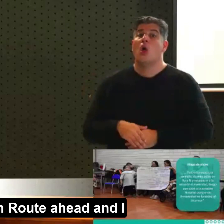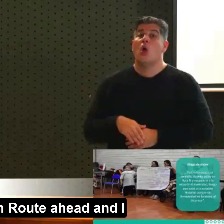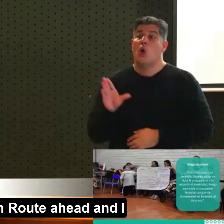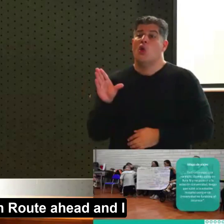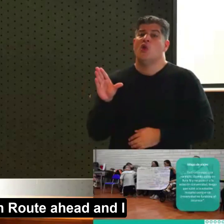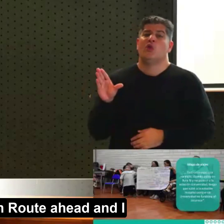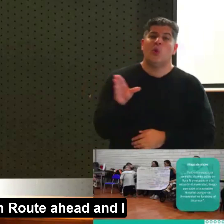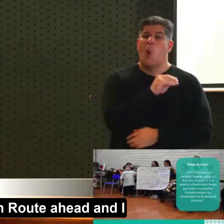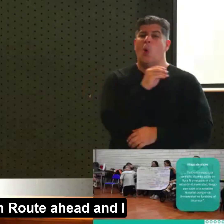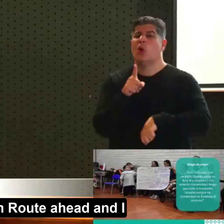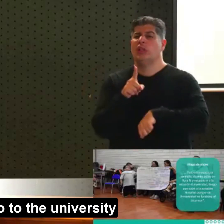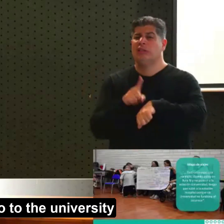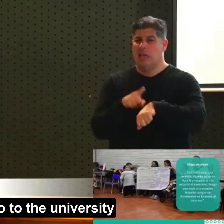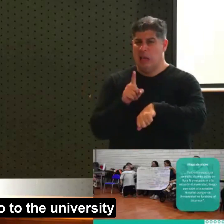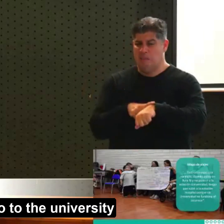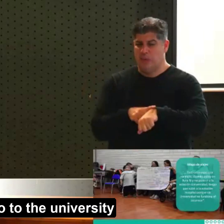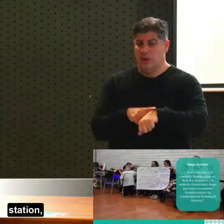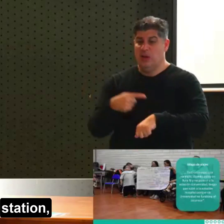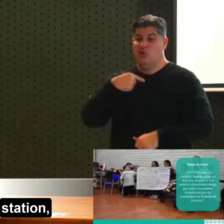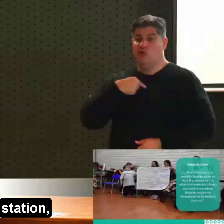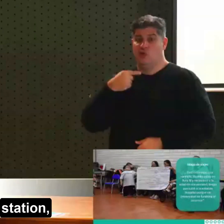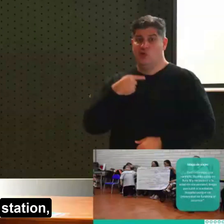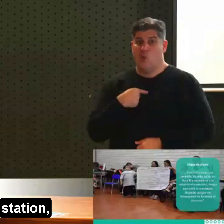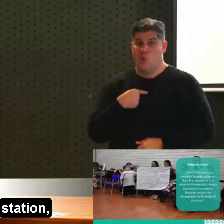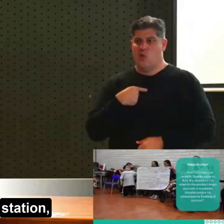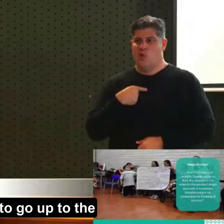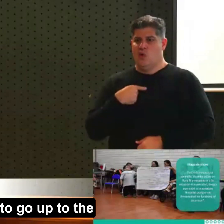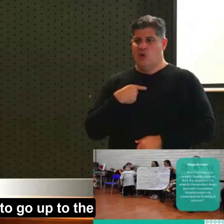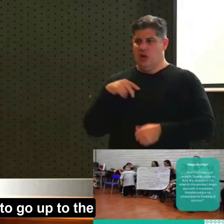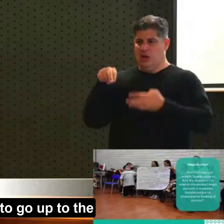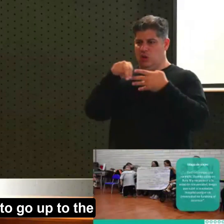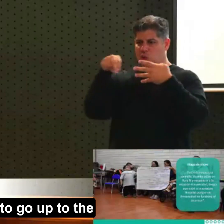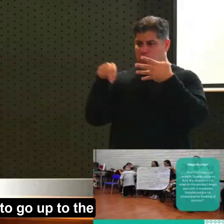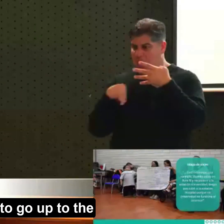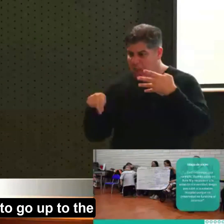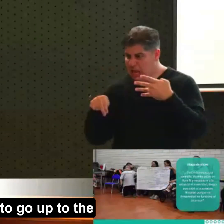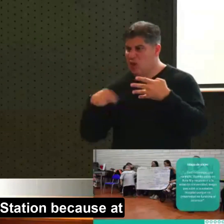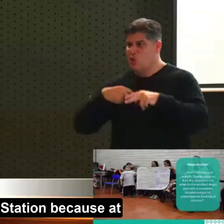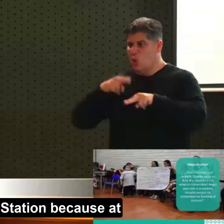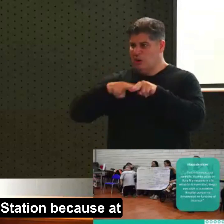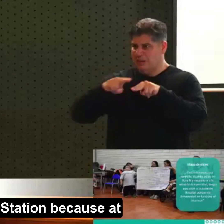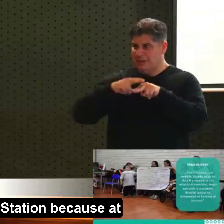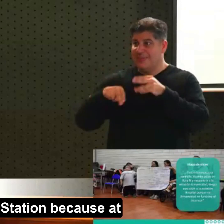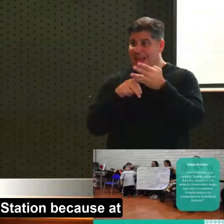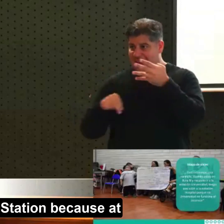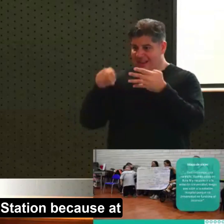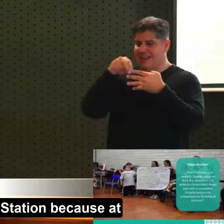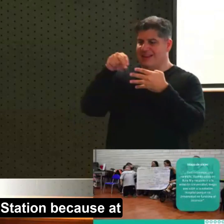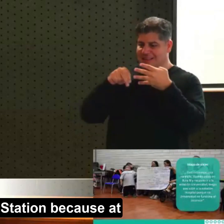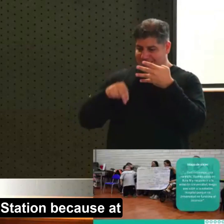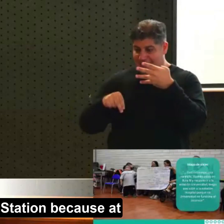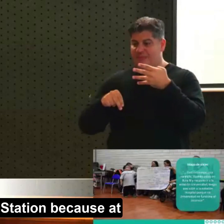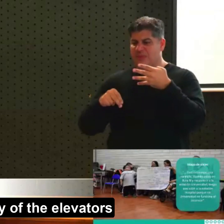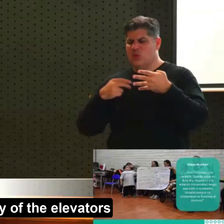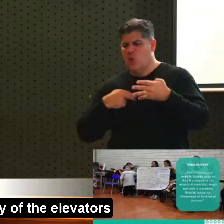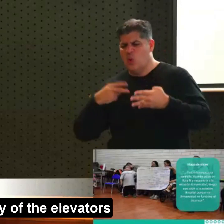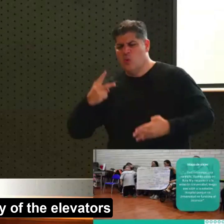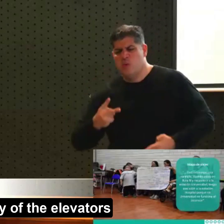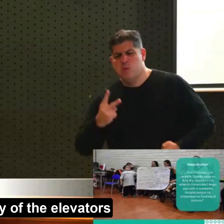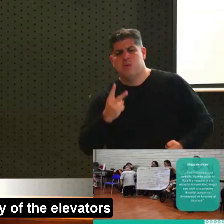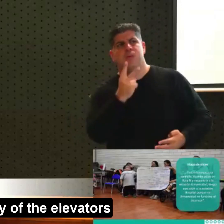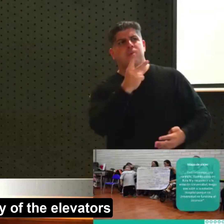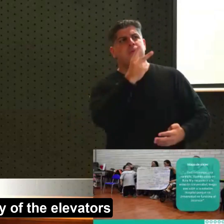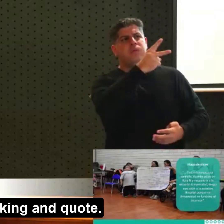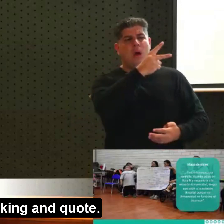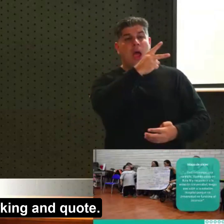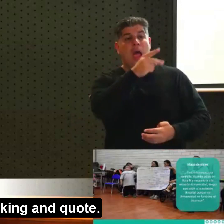on Ruta N and I need to go to the university station, I have to go up to the university station because at university,